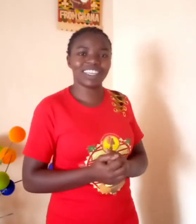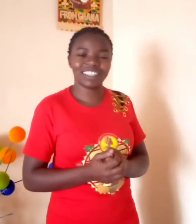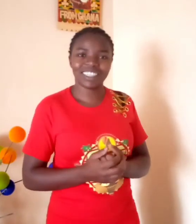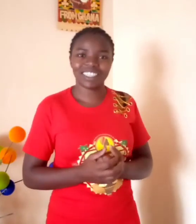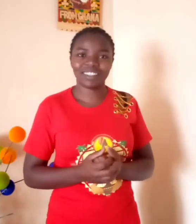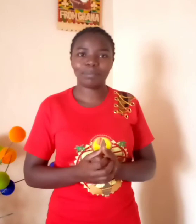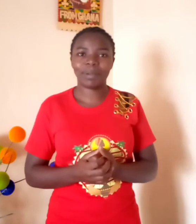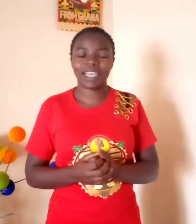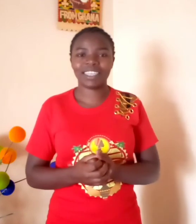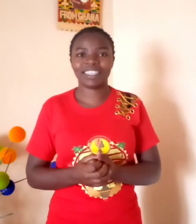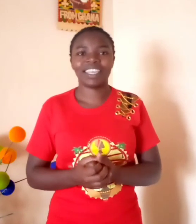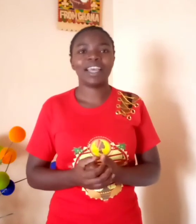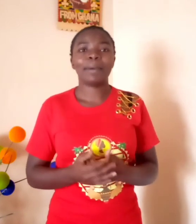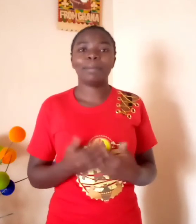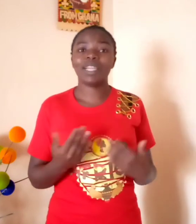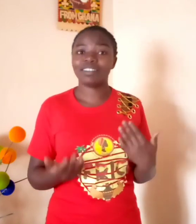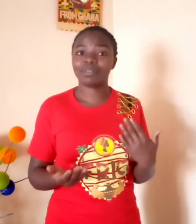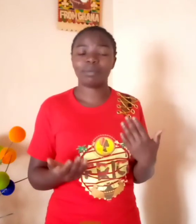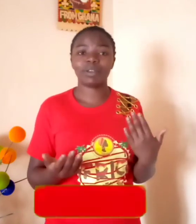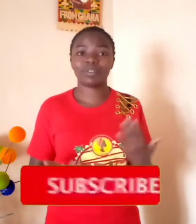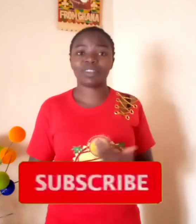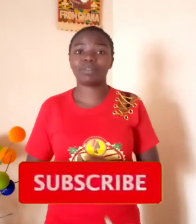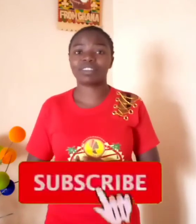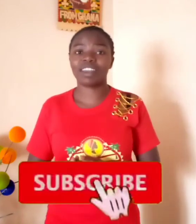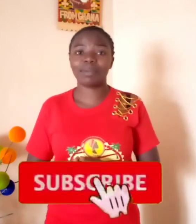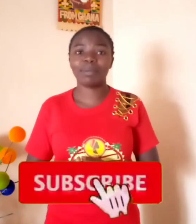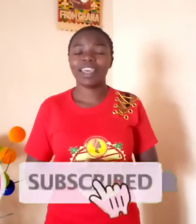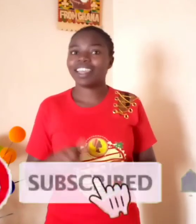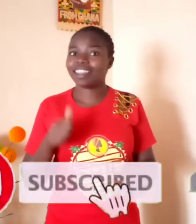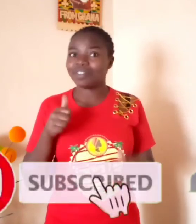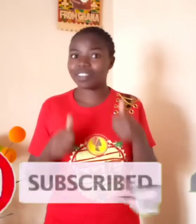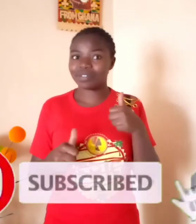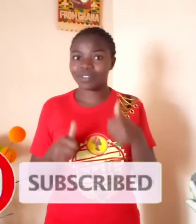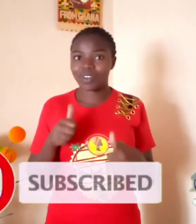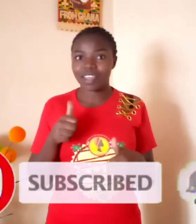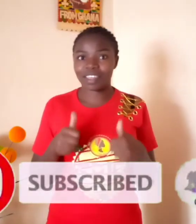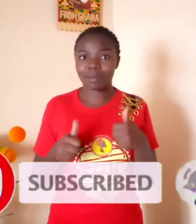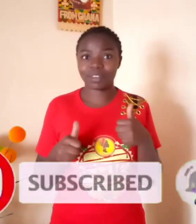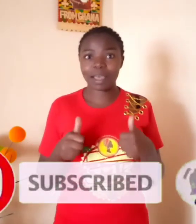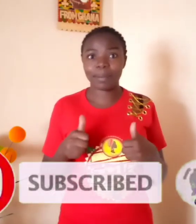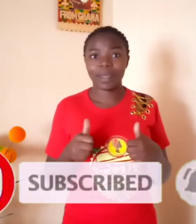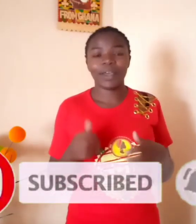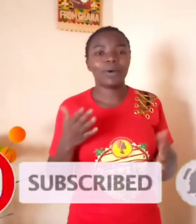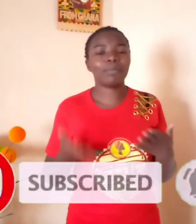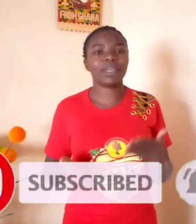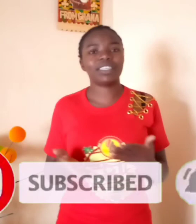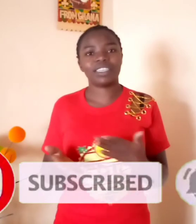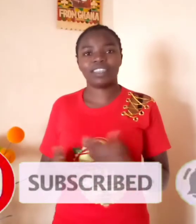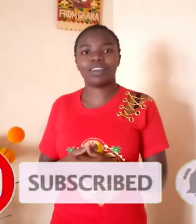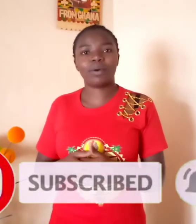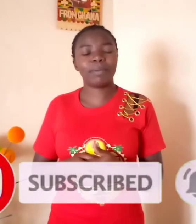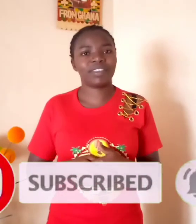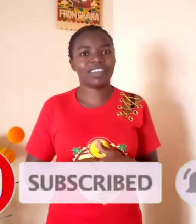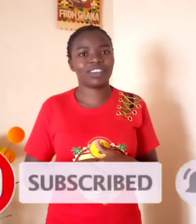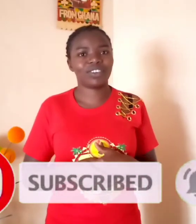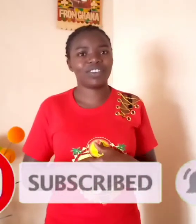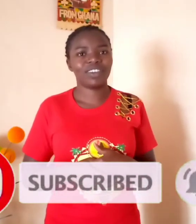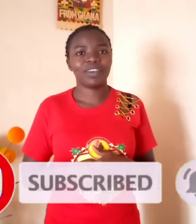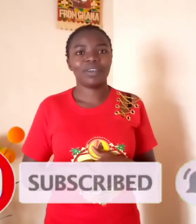until this place. Please remember to subscribe and give this video a thumbs up. Comment in the comment section